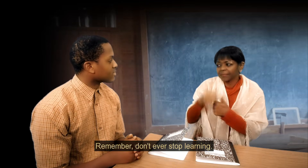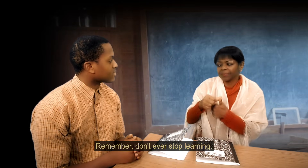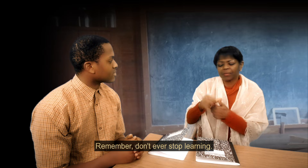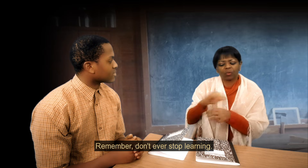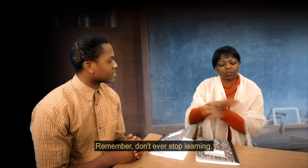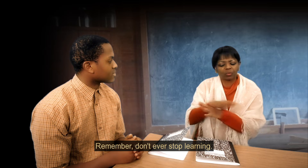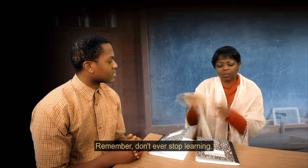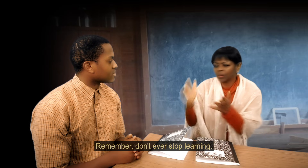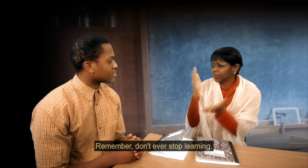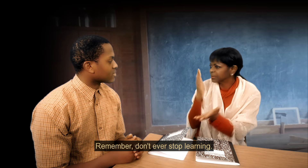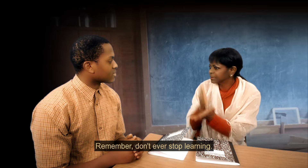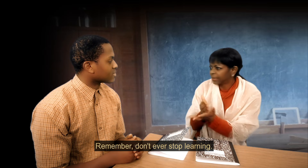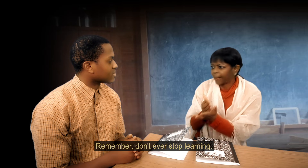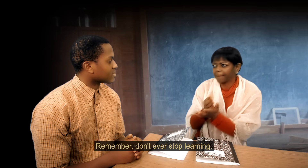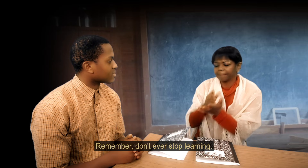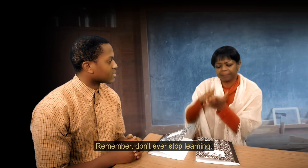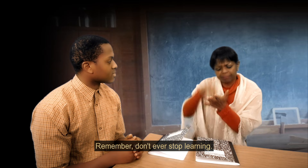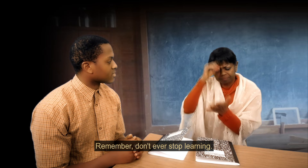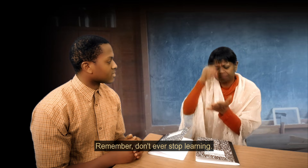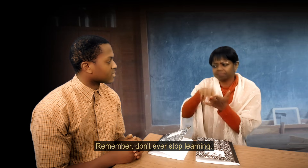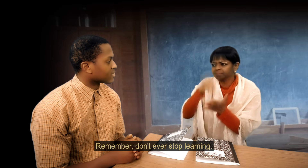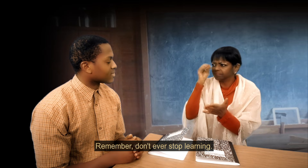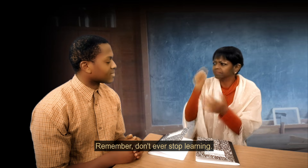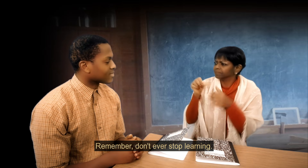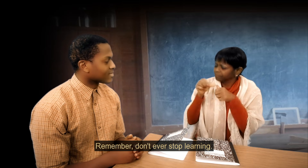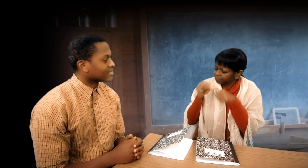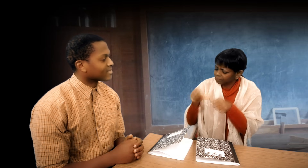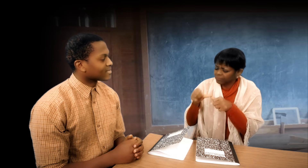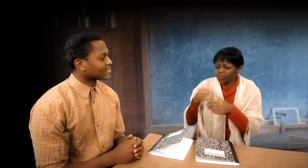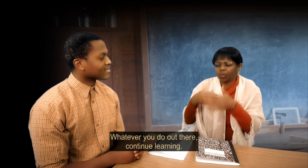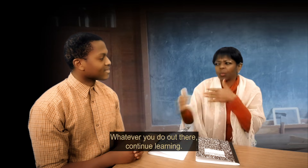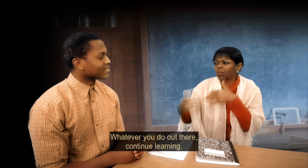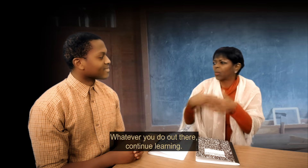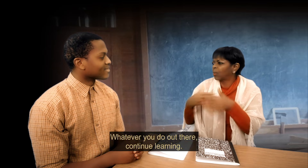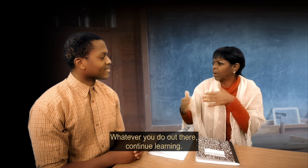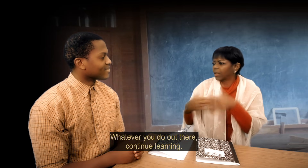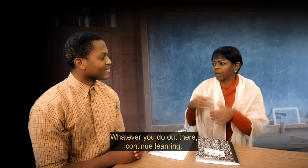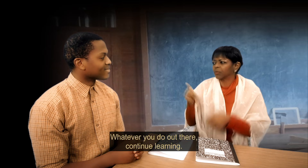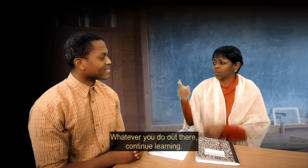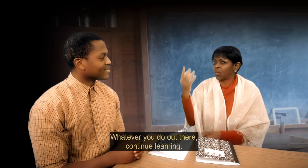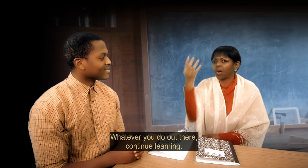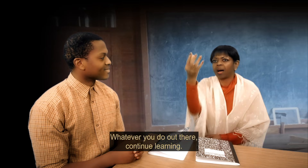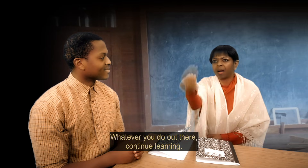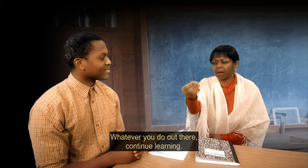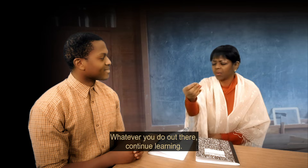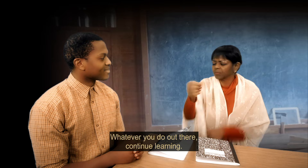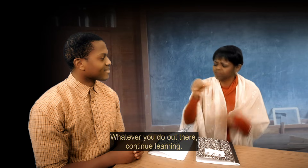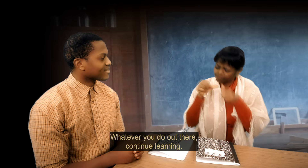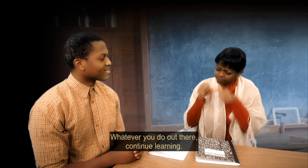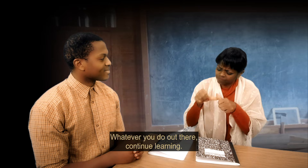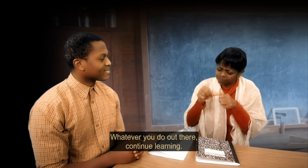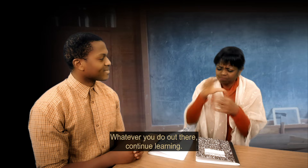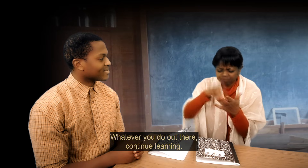Remember, don't ever stop learning. Whatever you do out there, continue